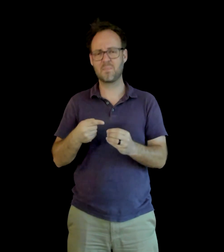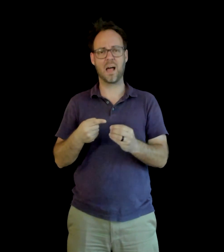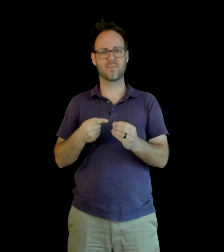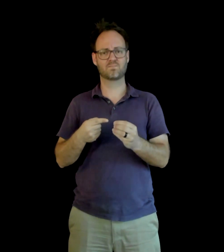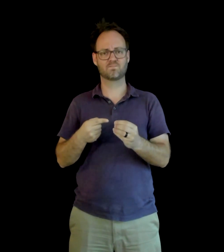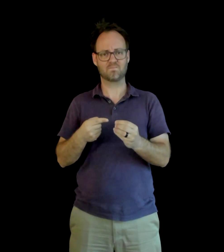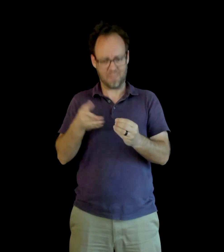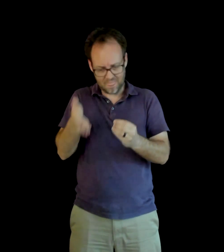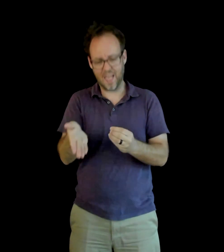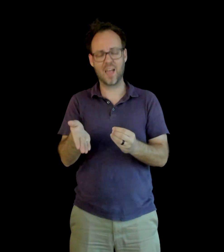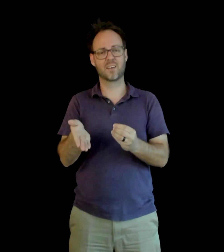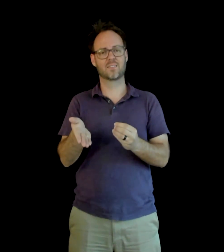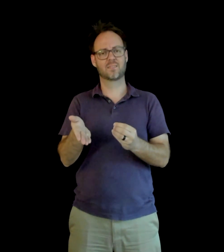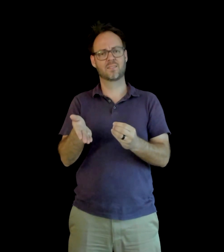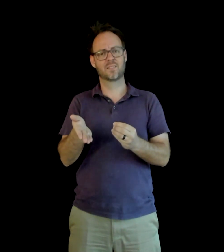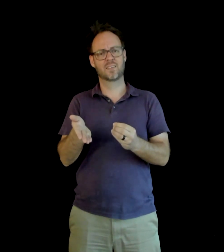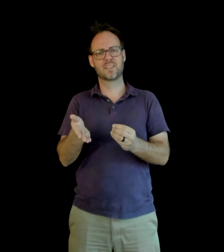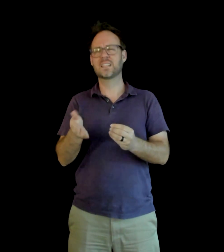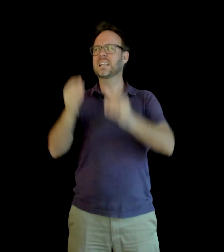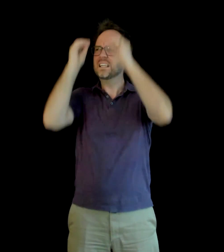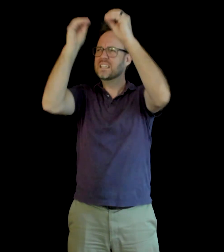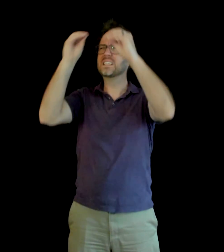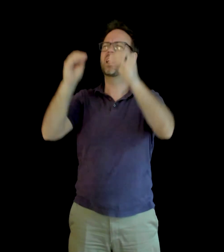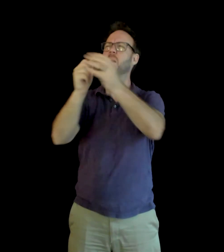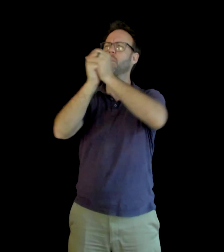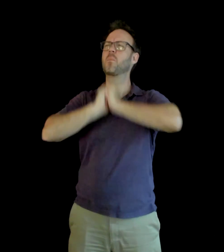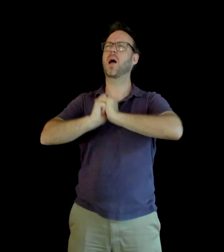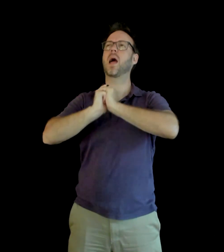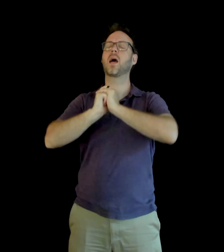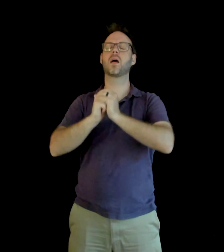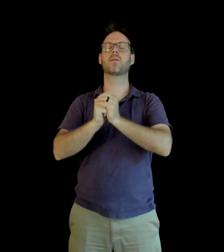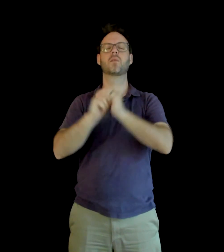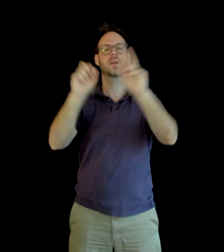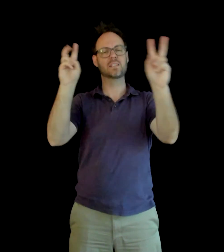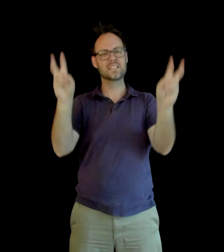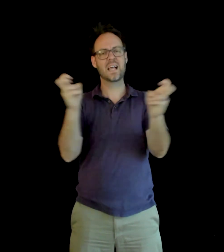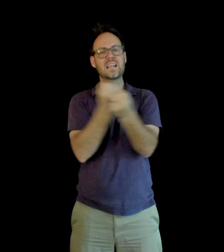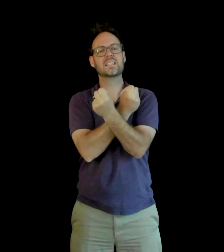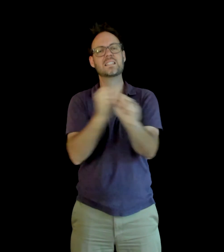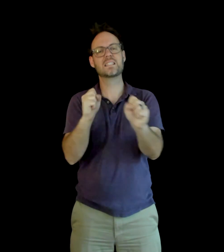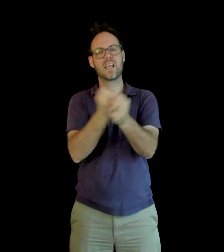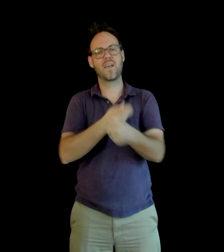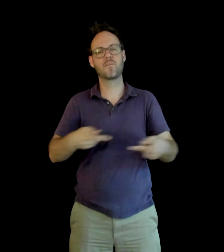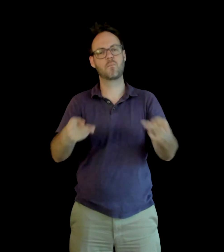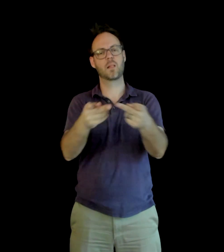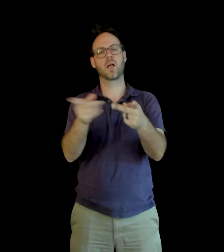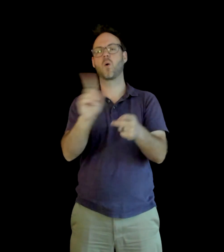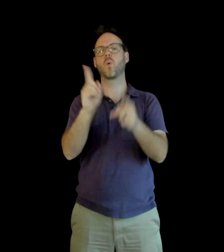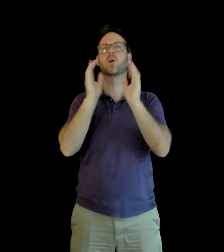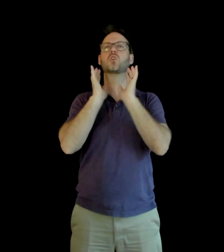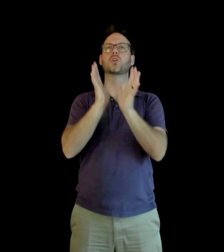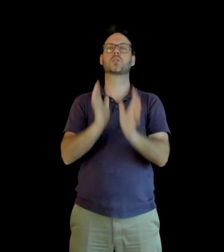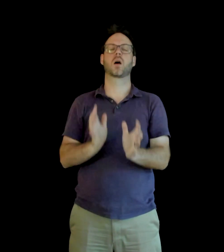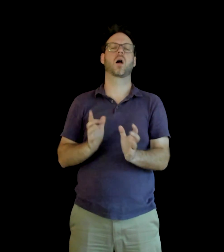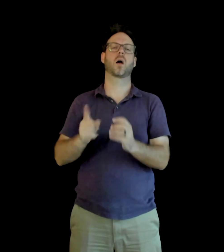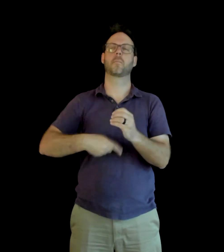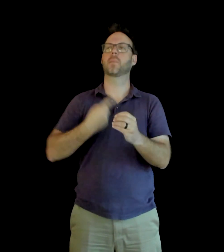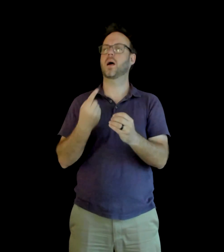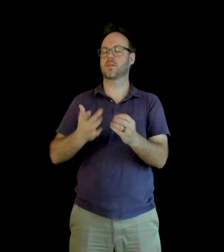cares about those things. It teaches us that prayer is a safe place where you can talk